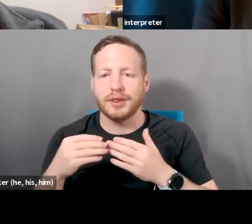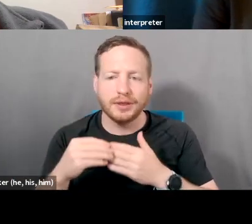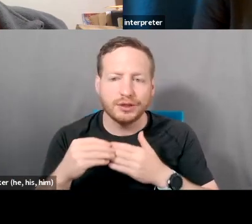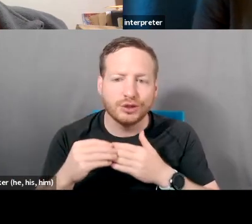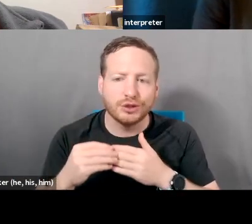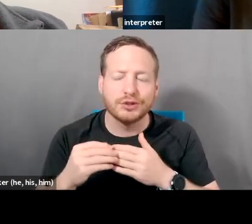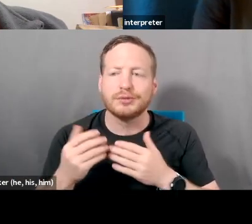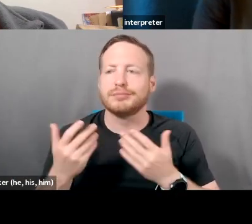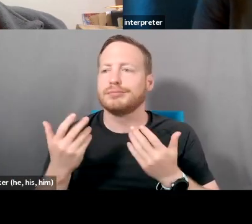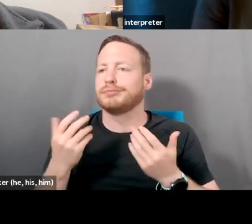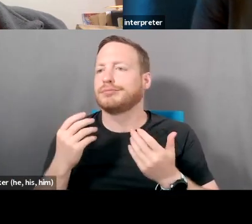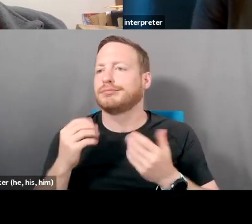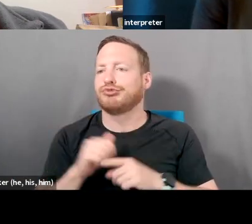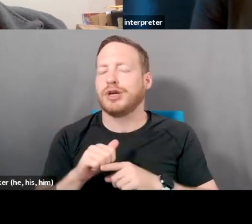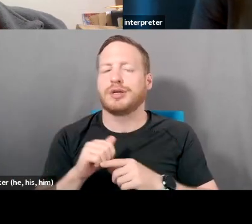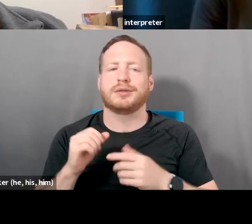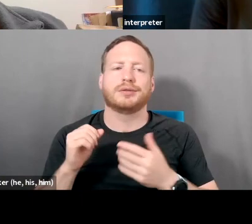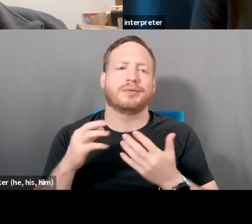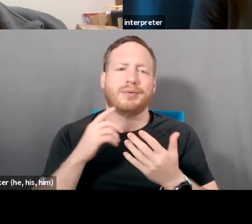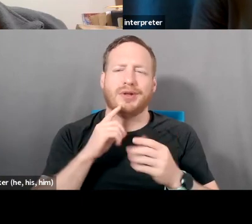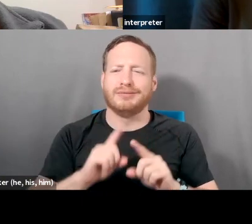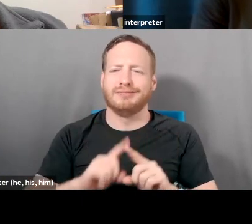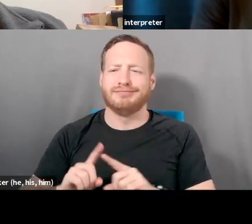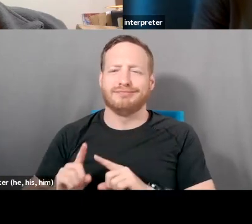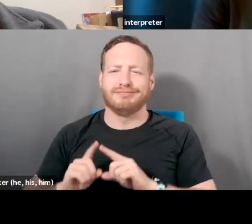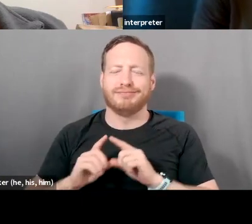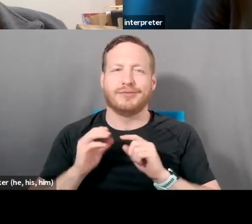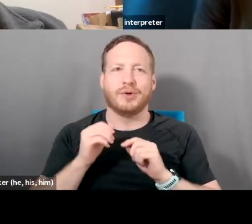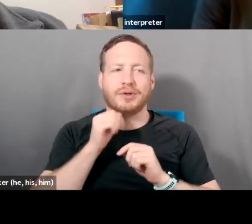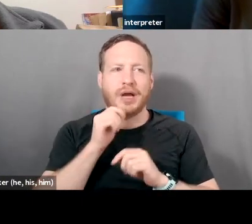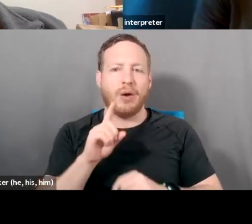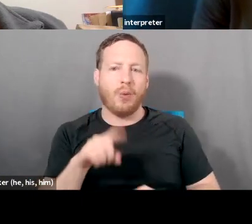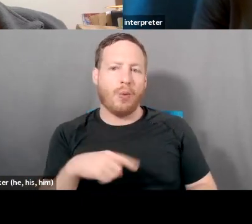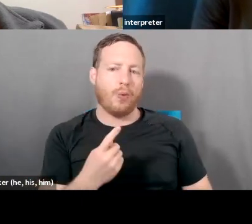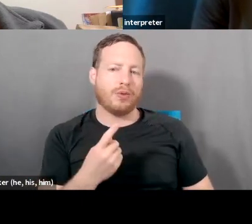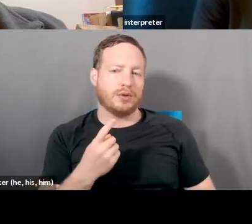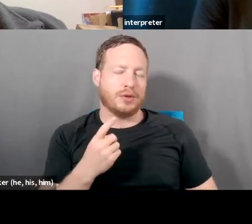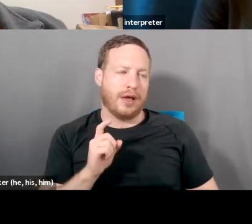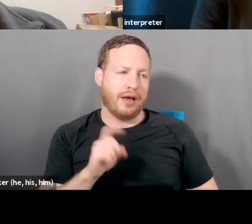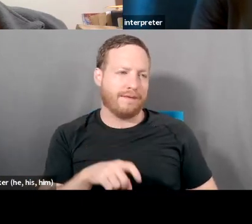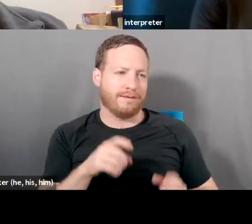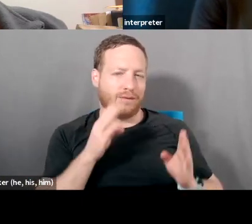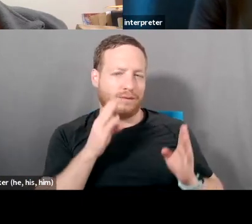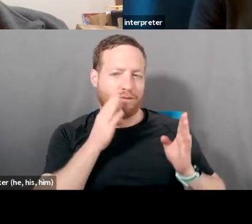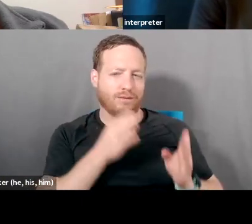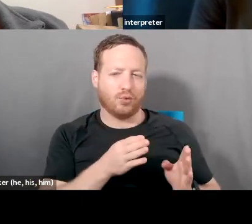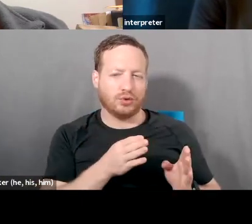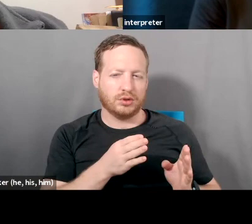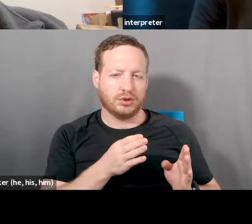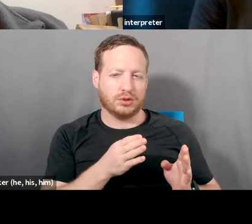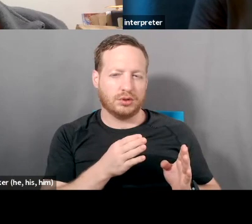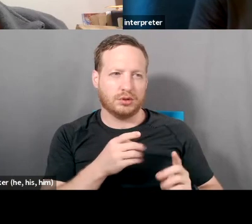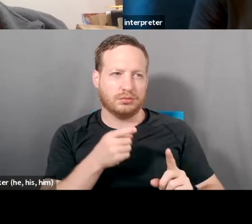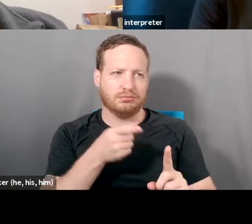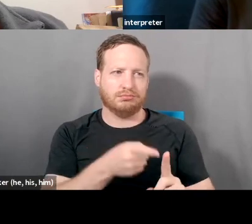or trainings, providing leadership trainings. There's so many different things. There's not really